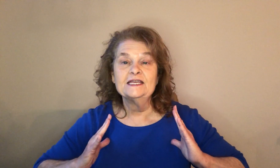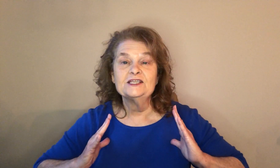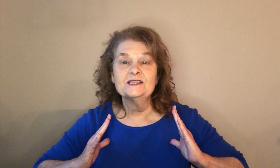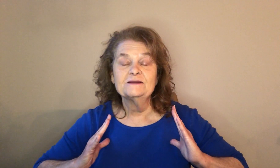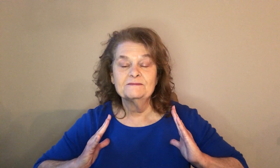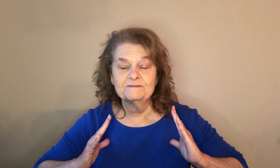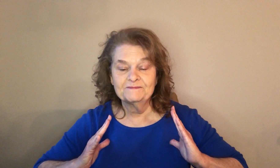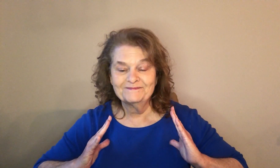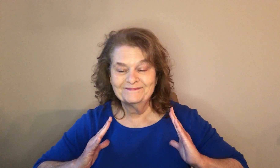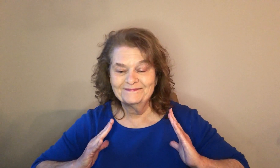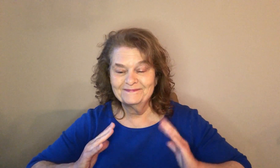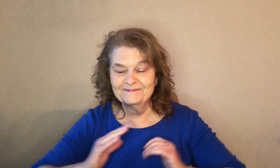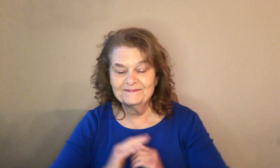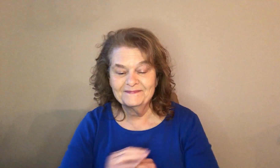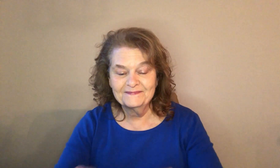vacation.